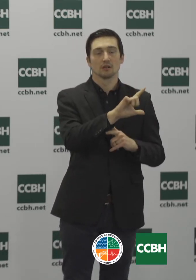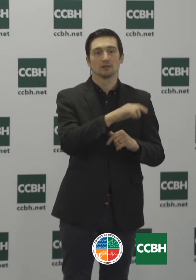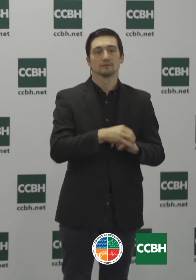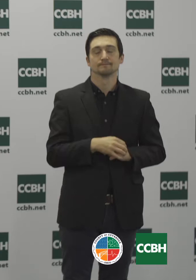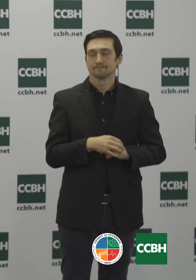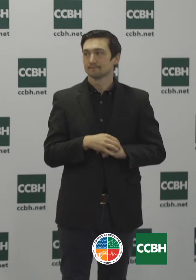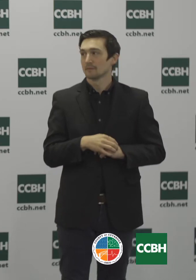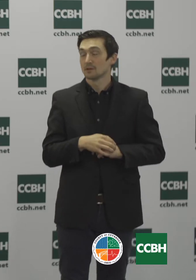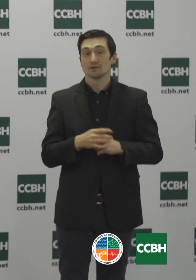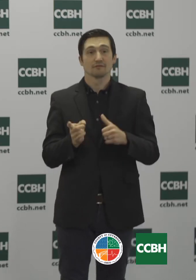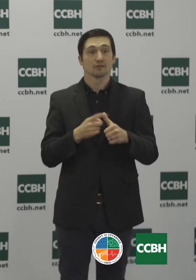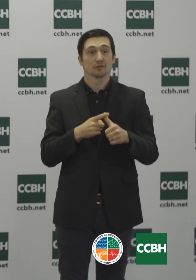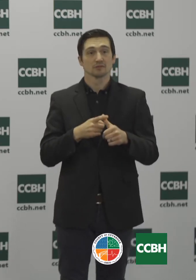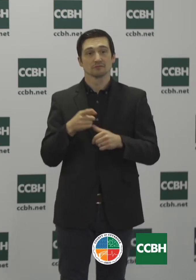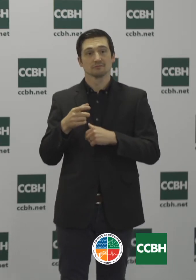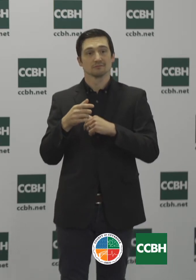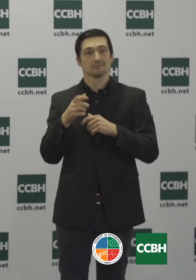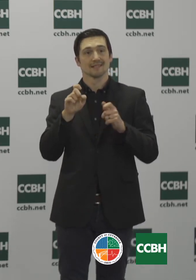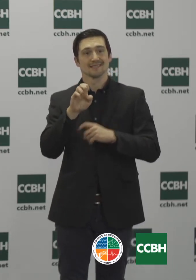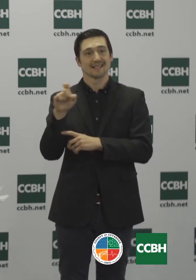we'll hear from Executive Budish.